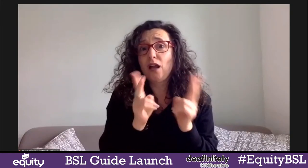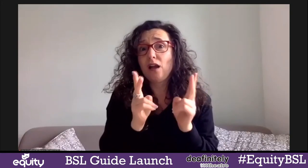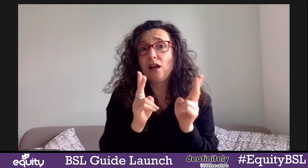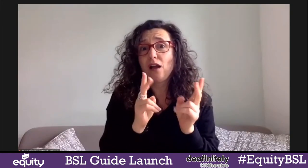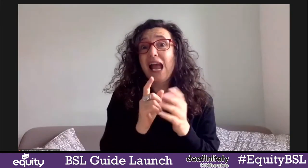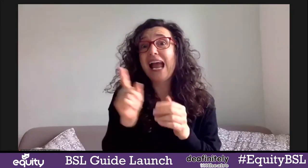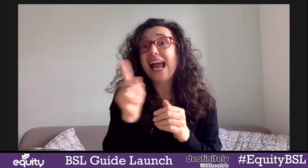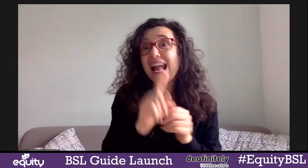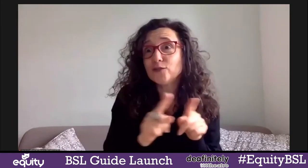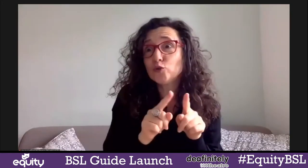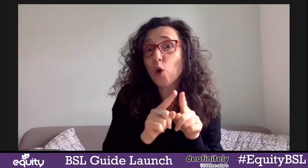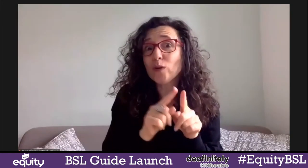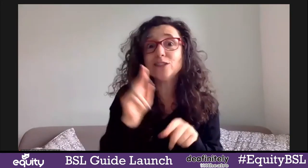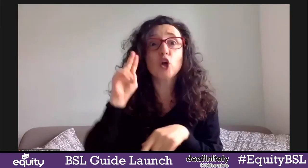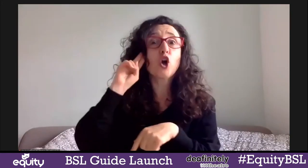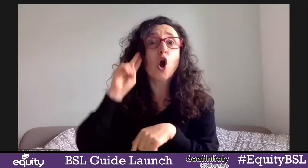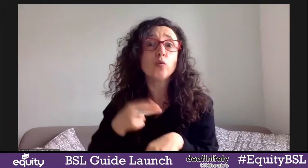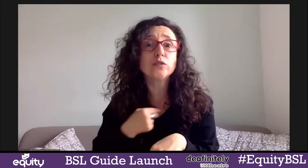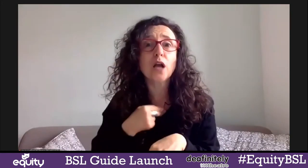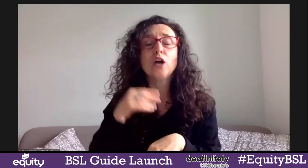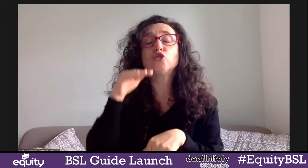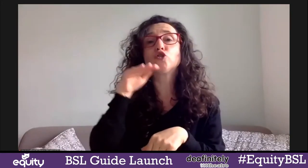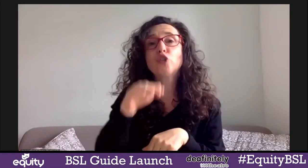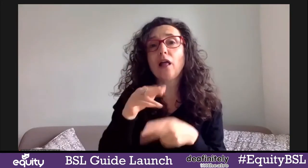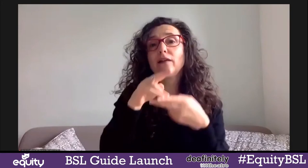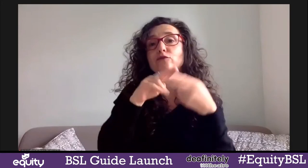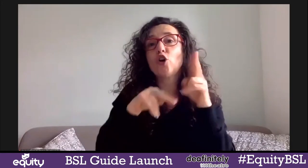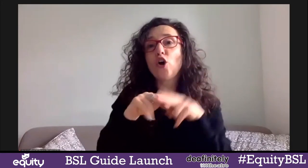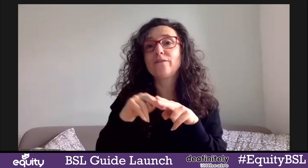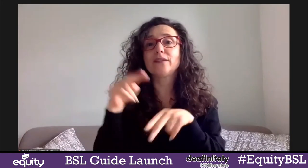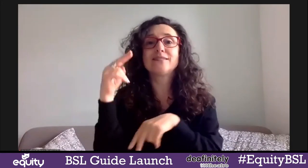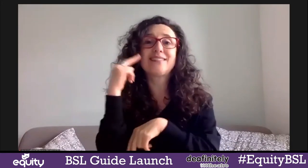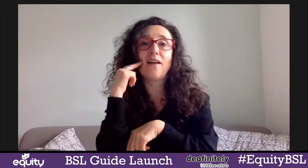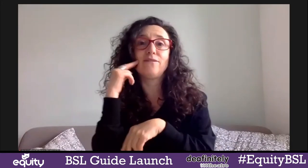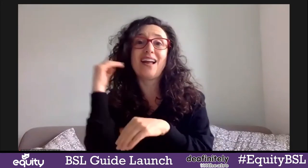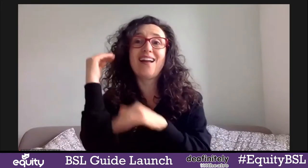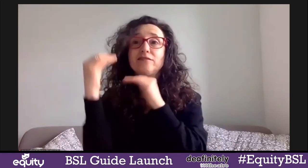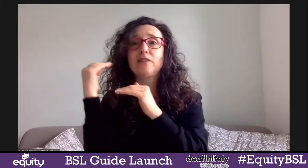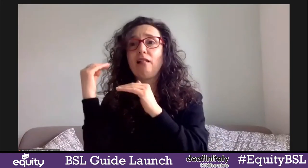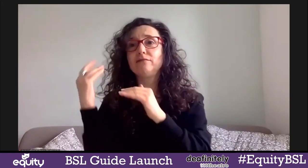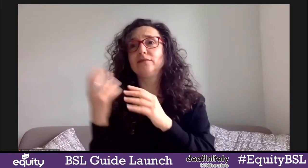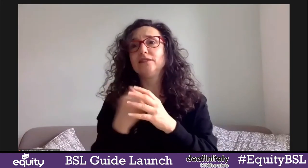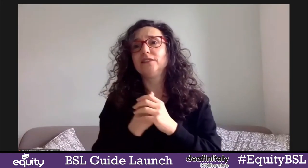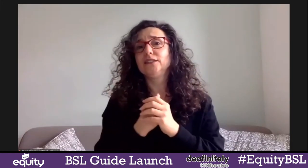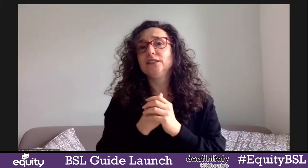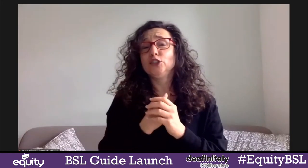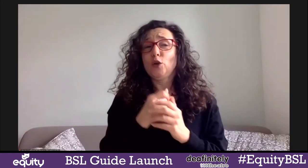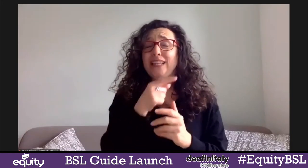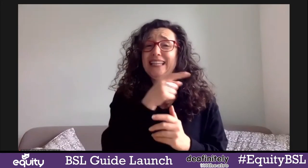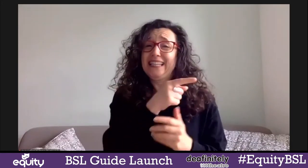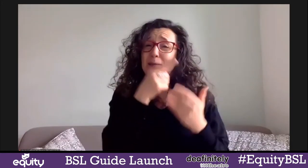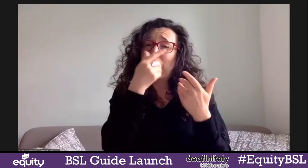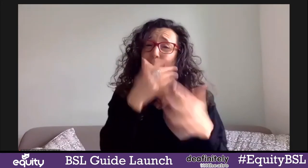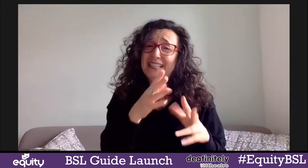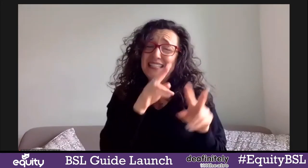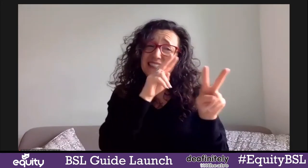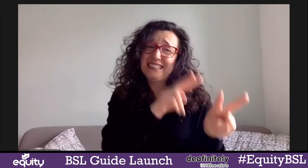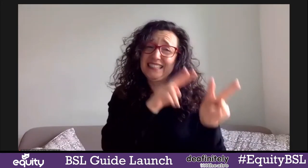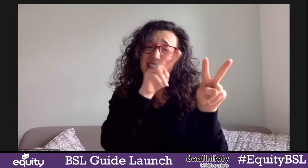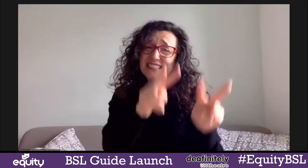actor, I should say. And I've also worked with him as an interpreter, and he's a brilliant interpreter as well. He's also a CODA, that acronym means